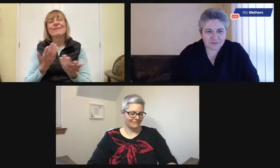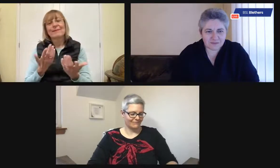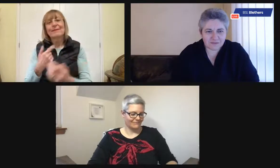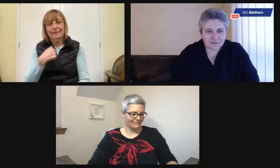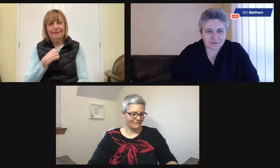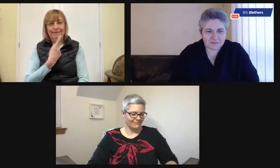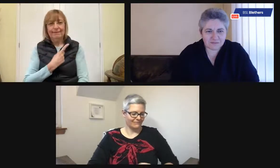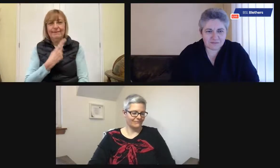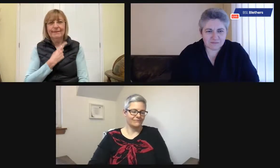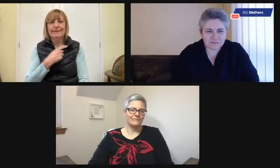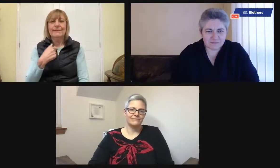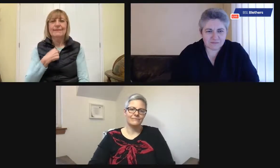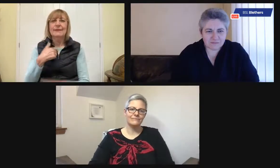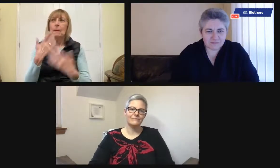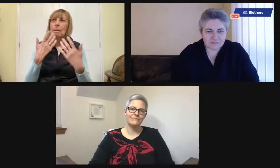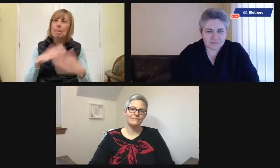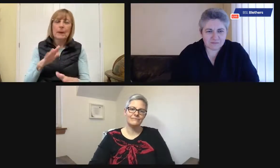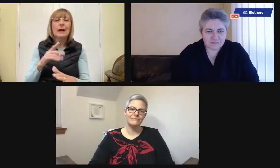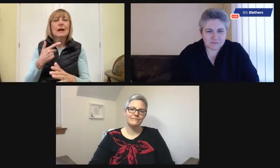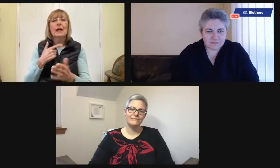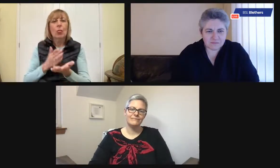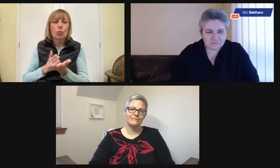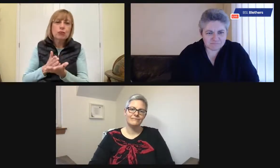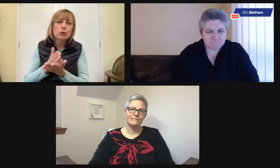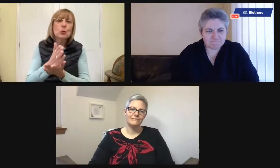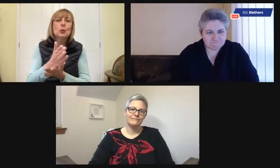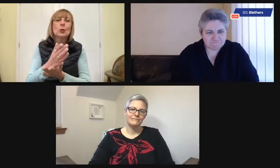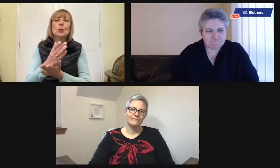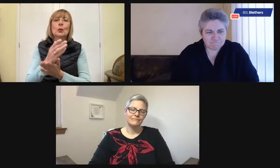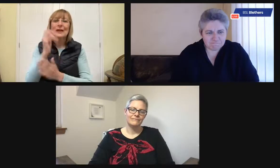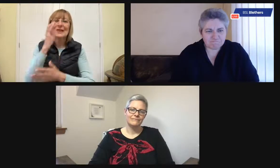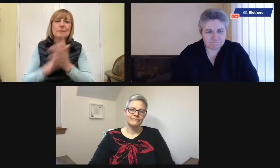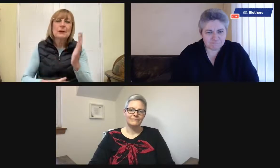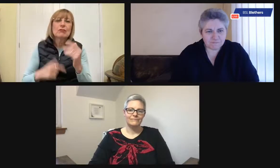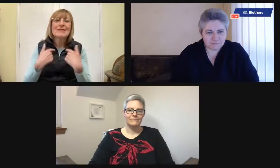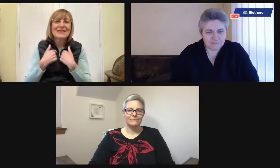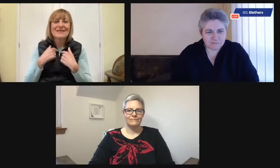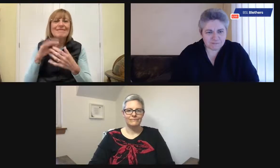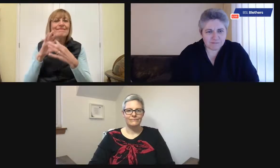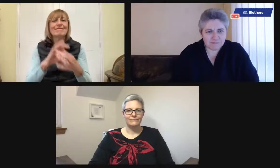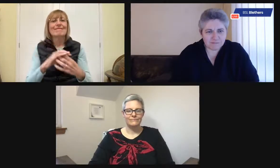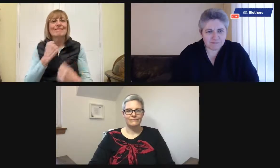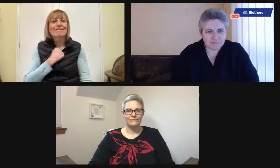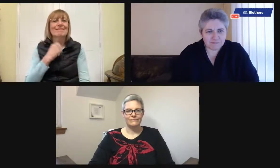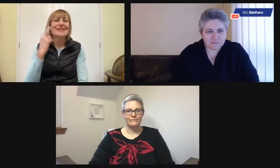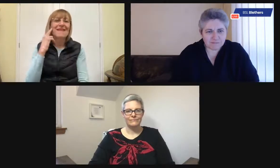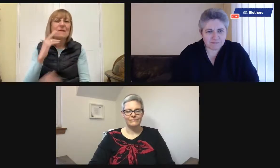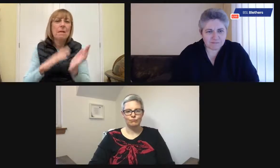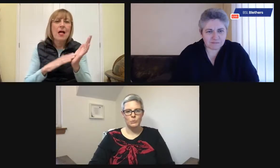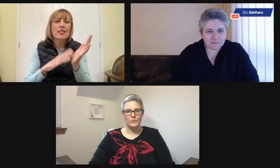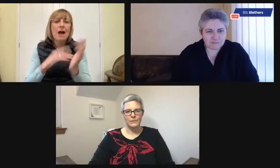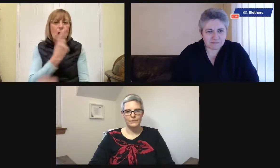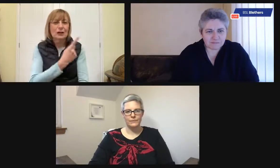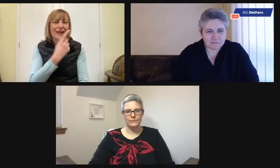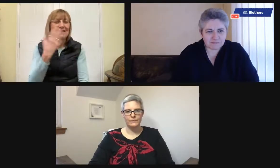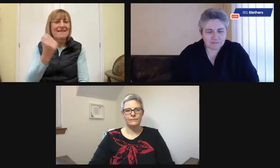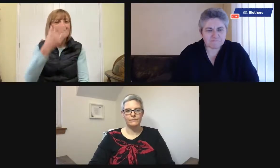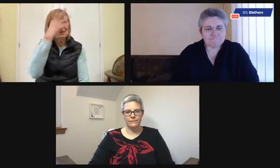I'm here tonight because I have got personal experience of